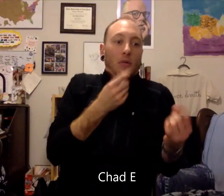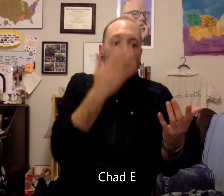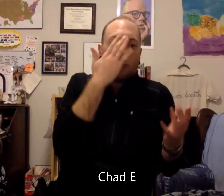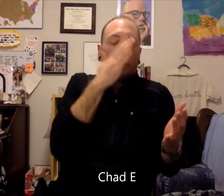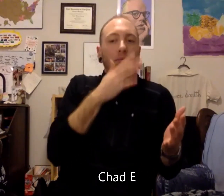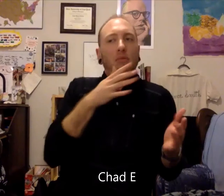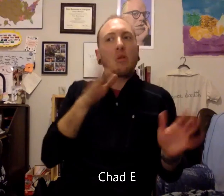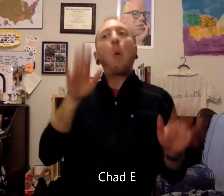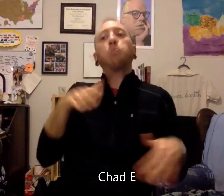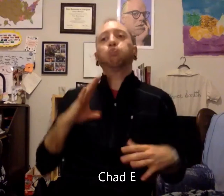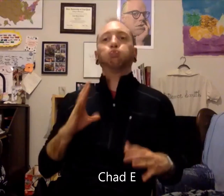I